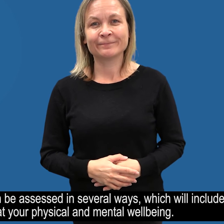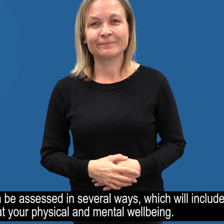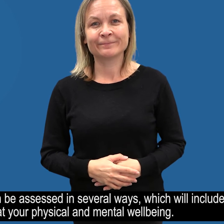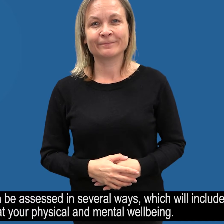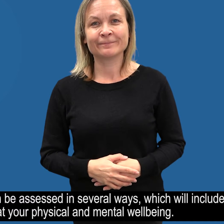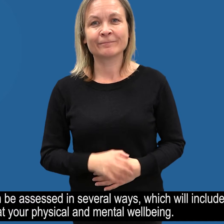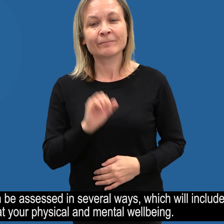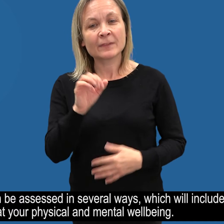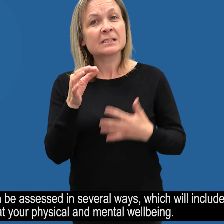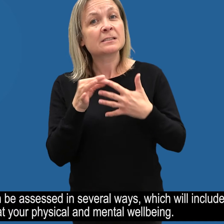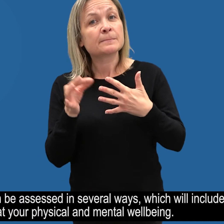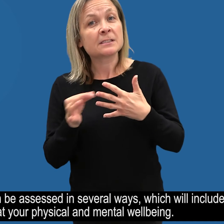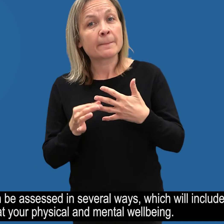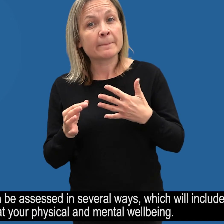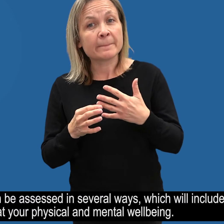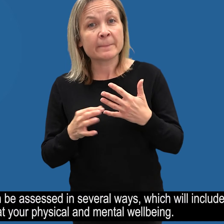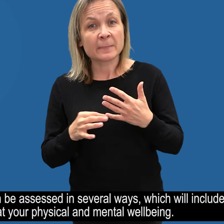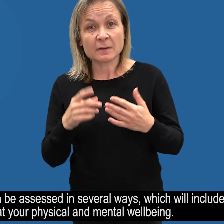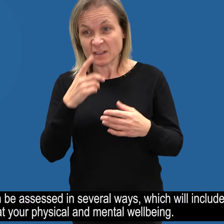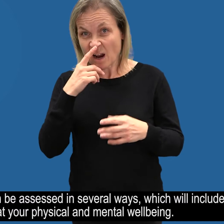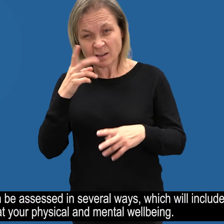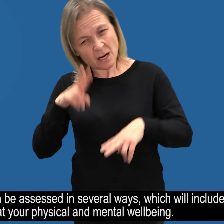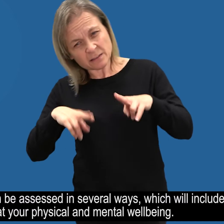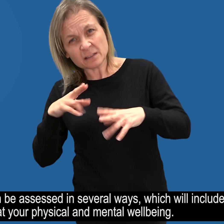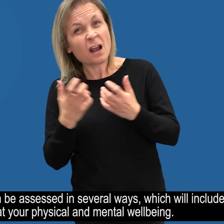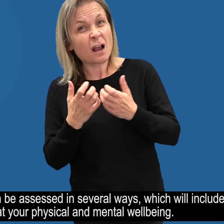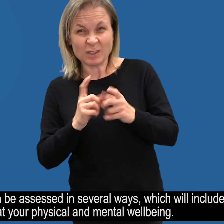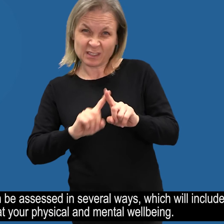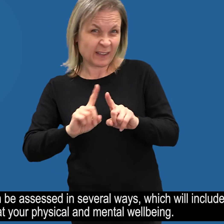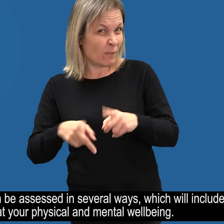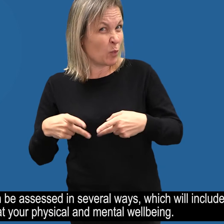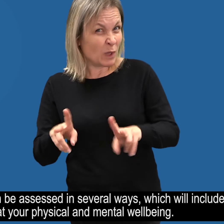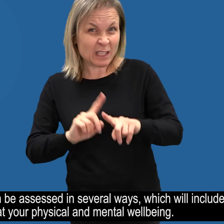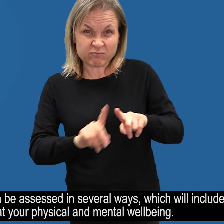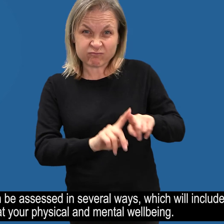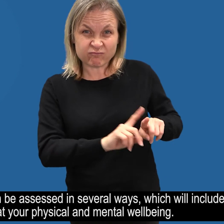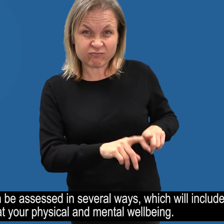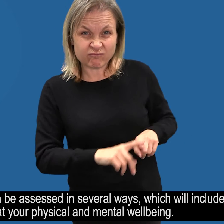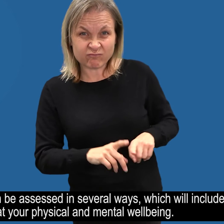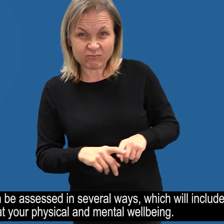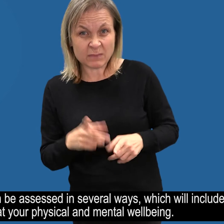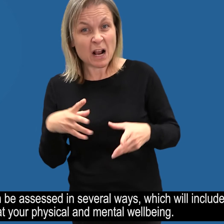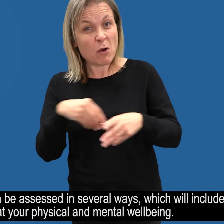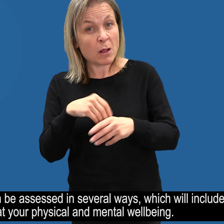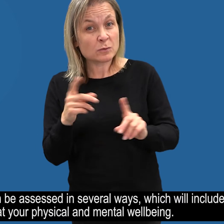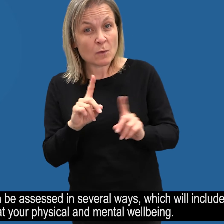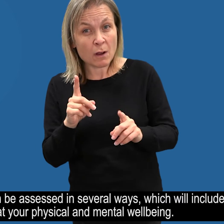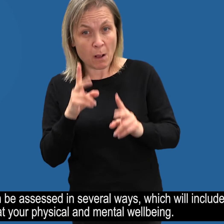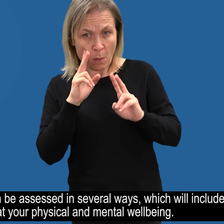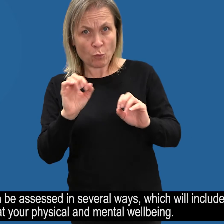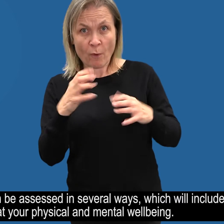Your symptoms can be assessed in several ways, which will include looking at your physical and mental well-being.